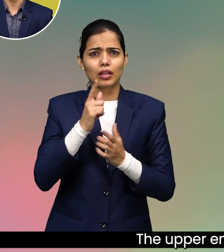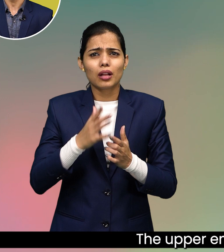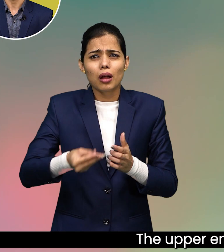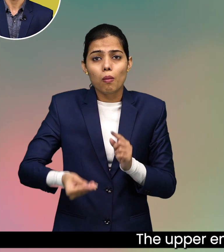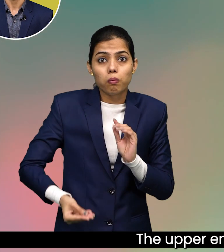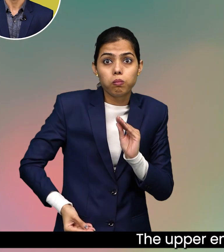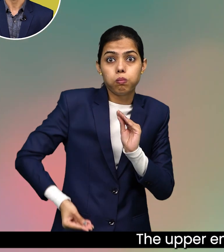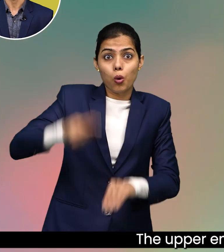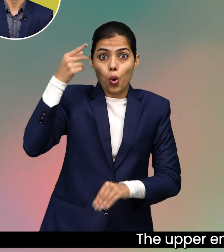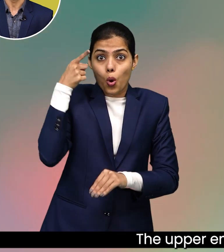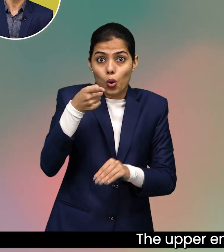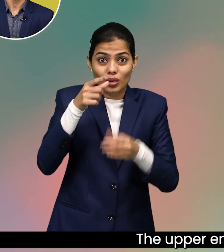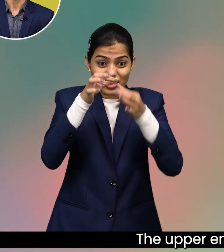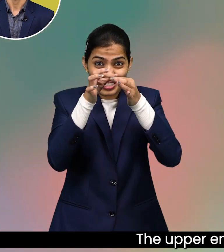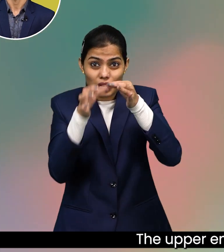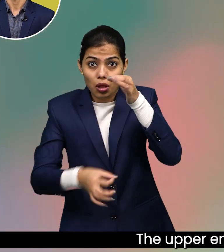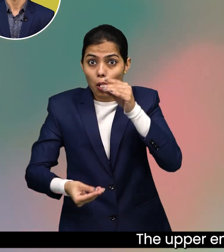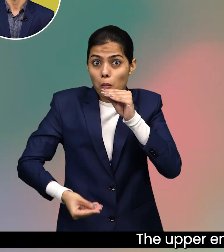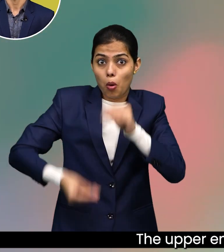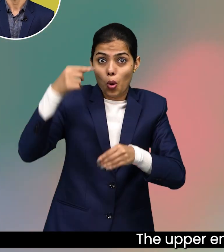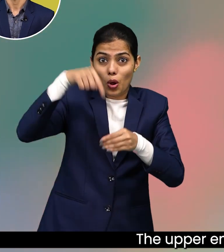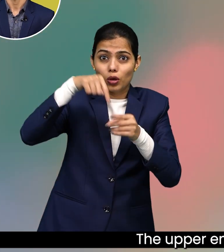The upper end of the letter H